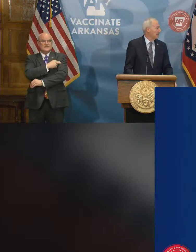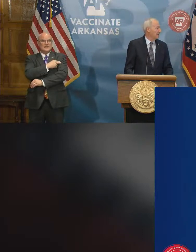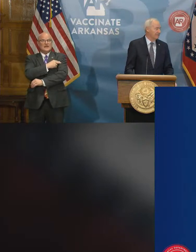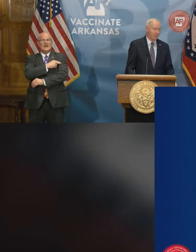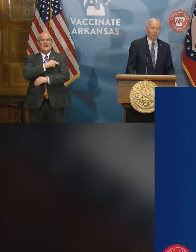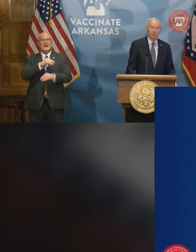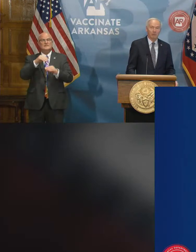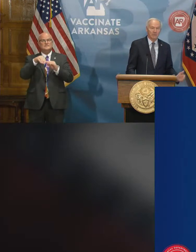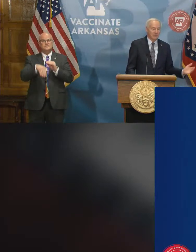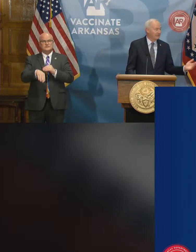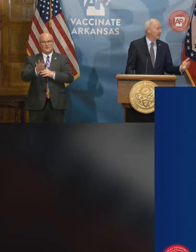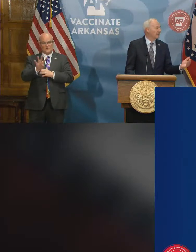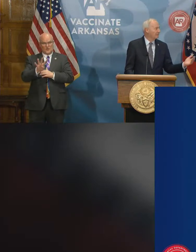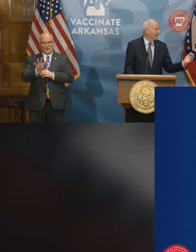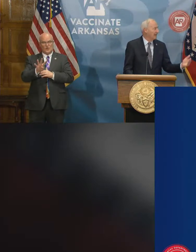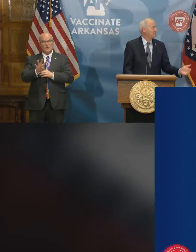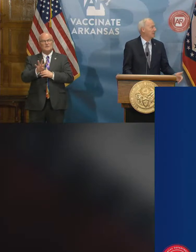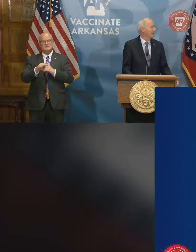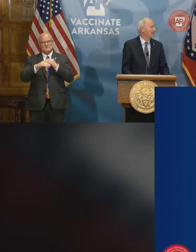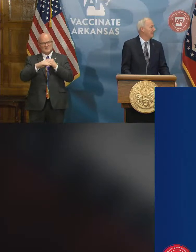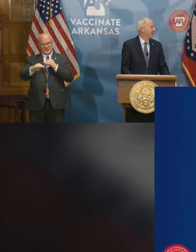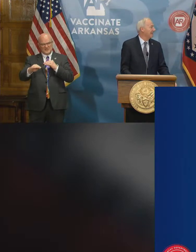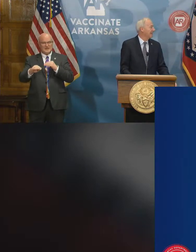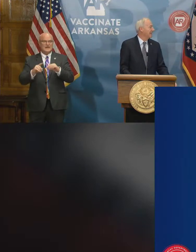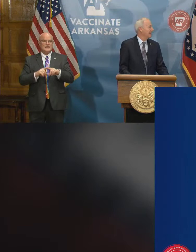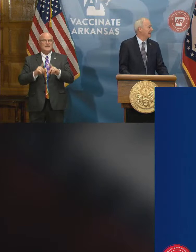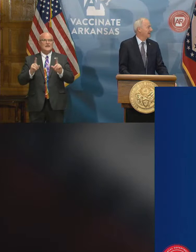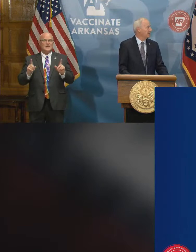have gone down 4, which is fairly flat, but